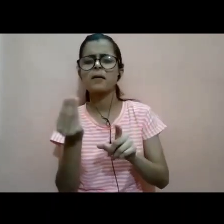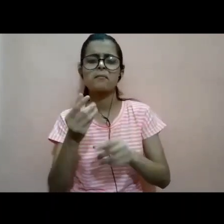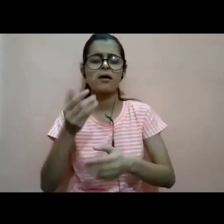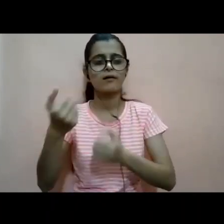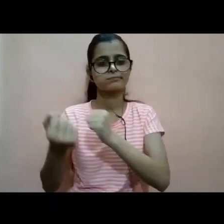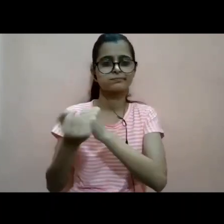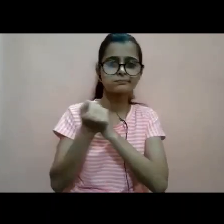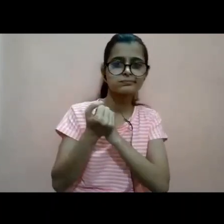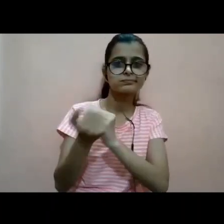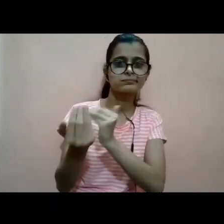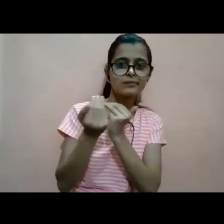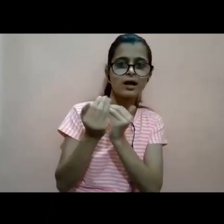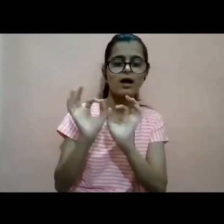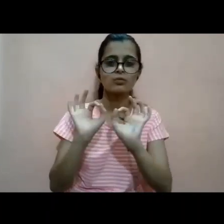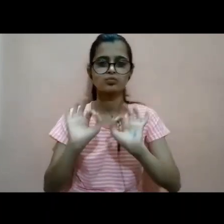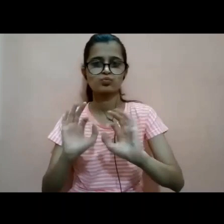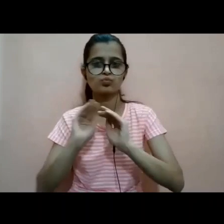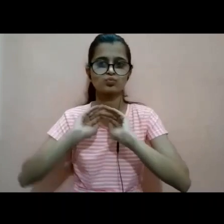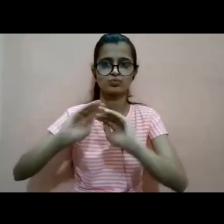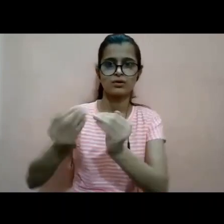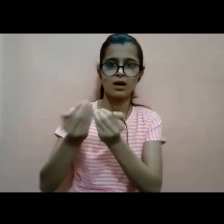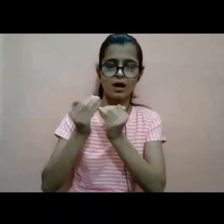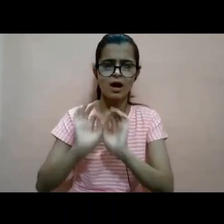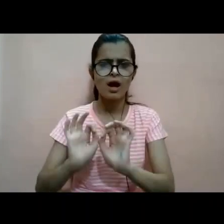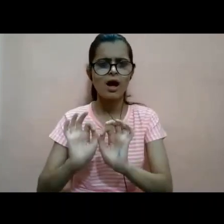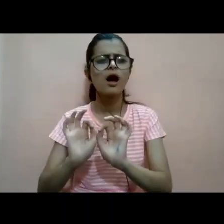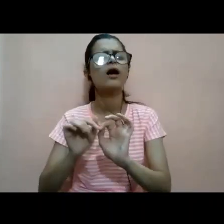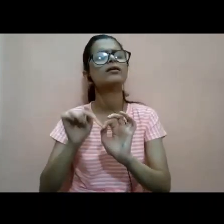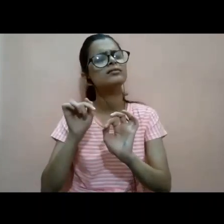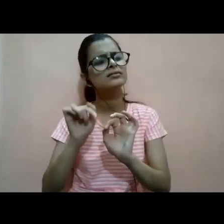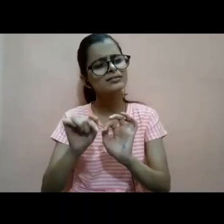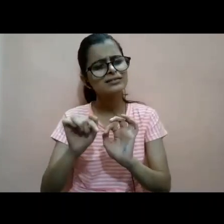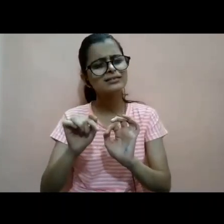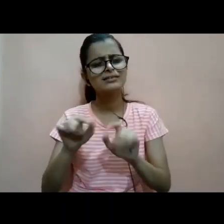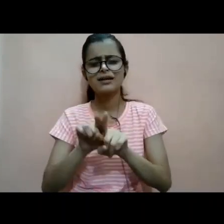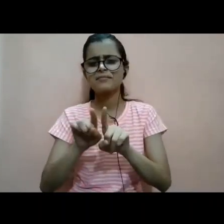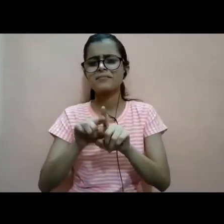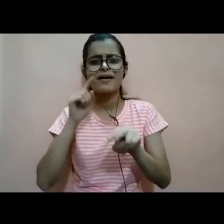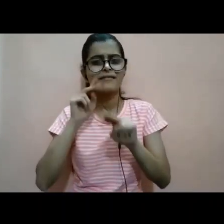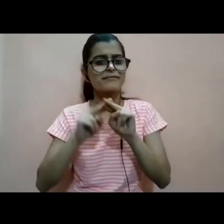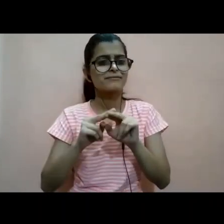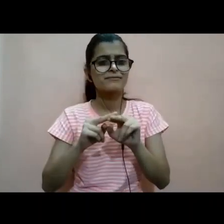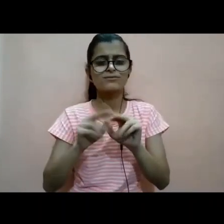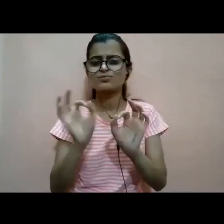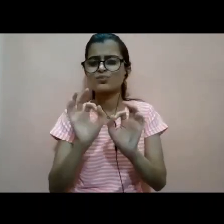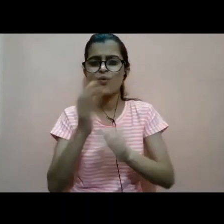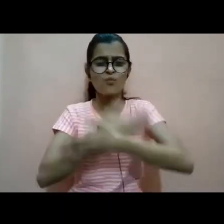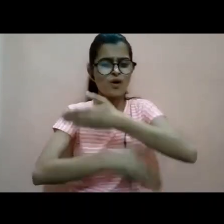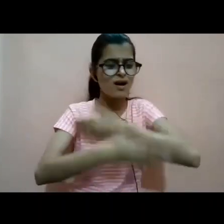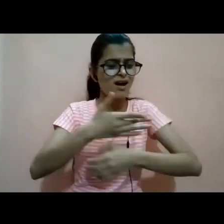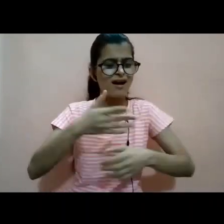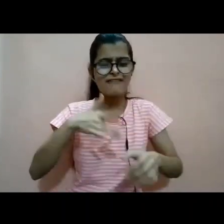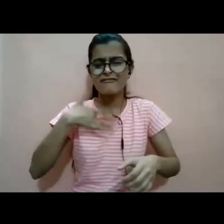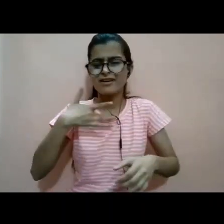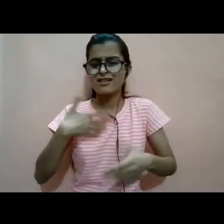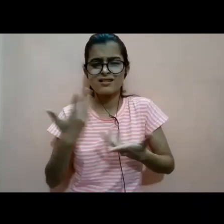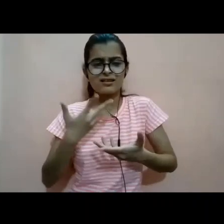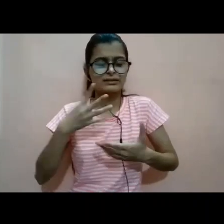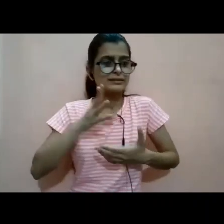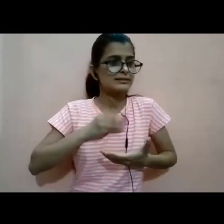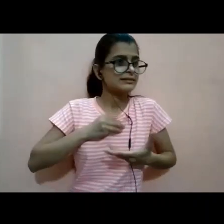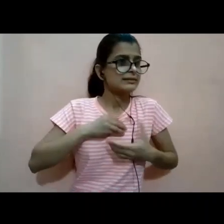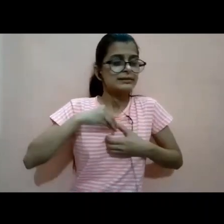this amazing? And which is kind of infuriating when disabled people have for years argued for the need